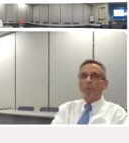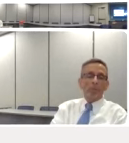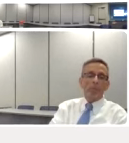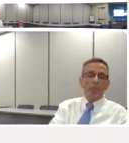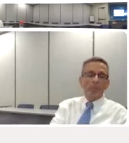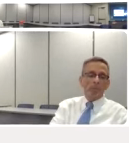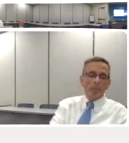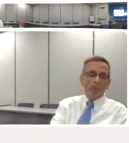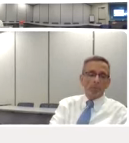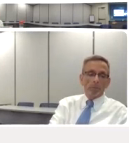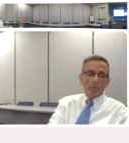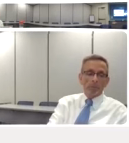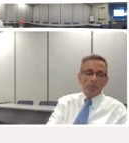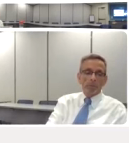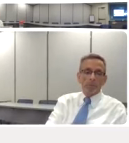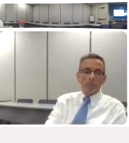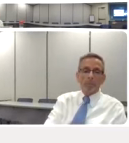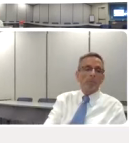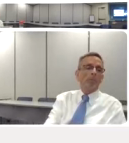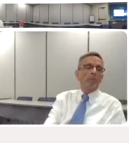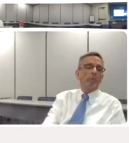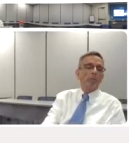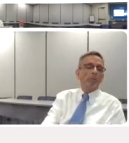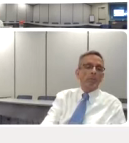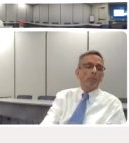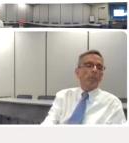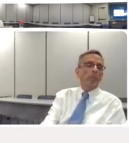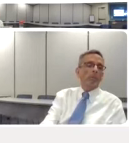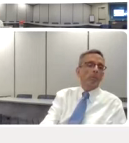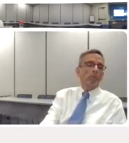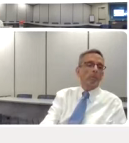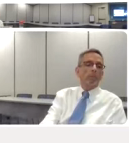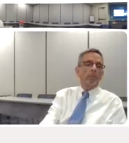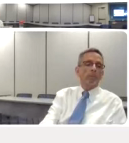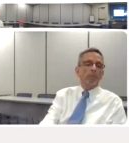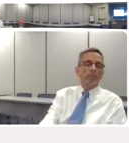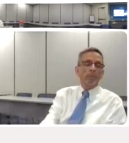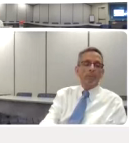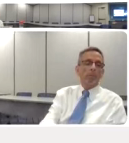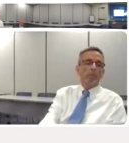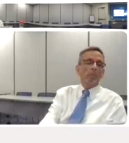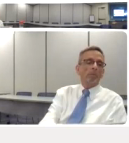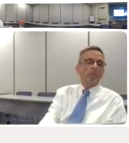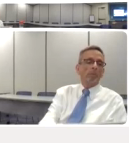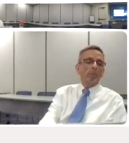unit that manage supported employment and evidence-based supported employment